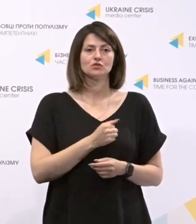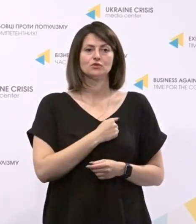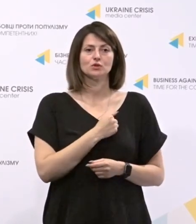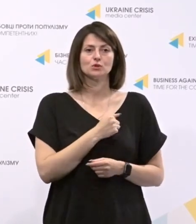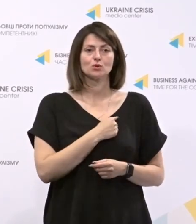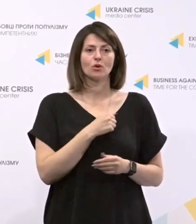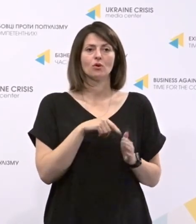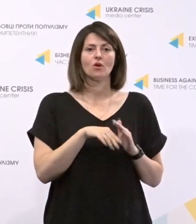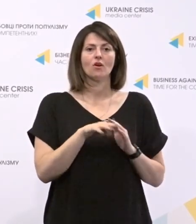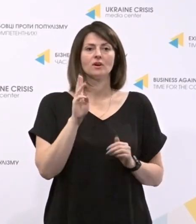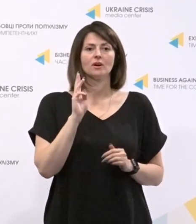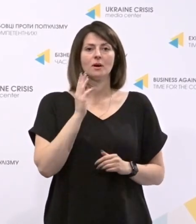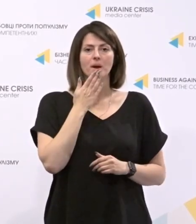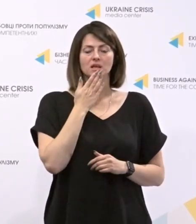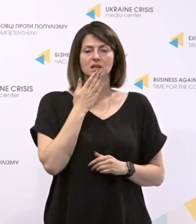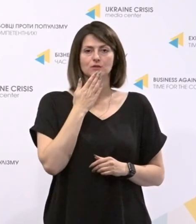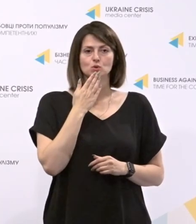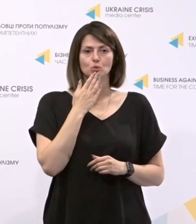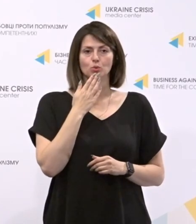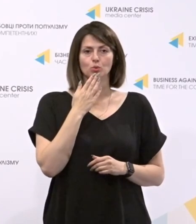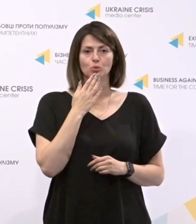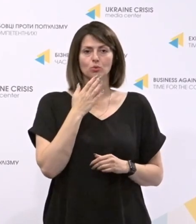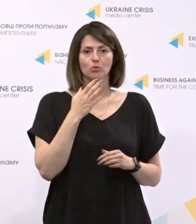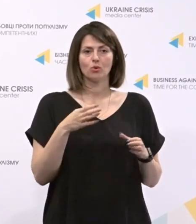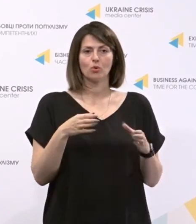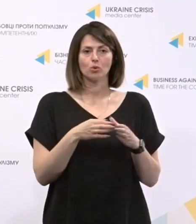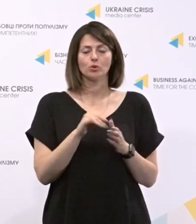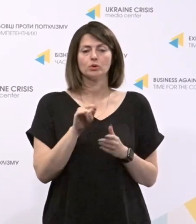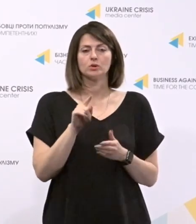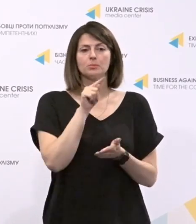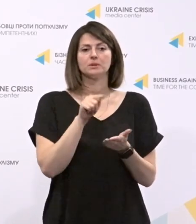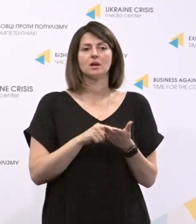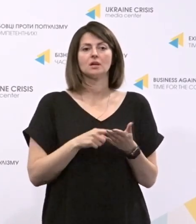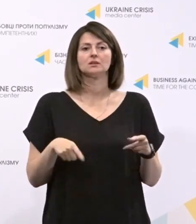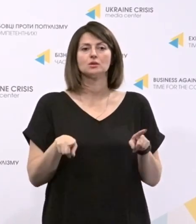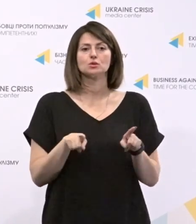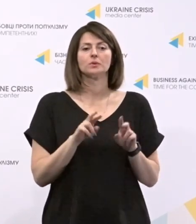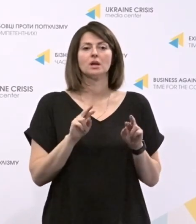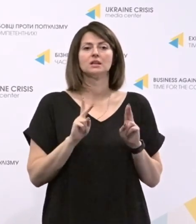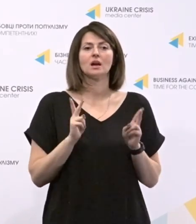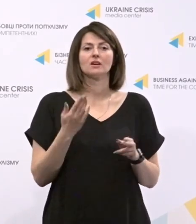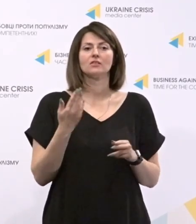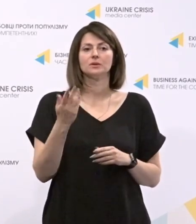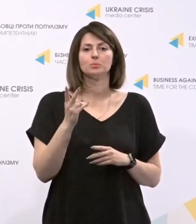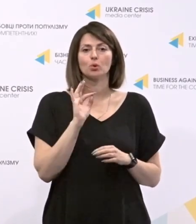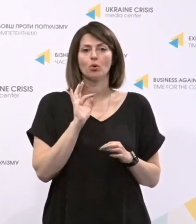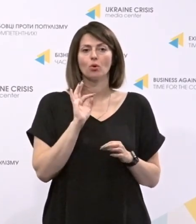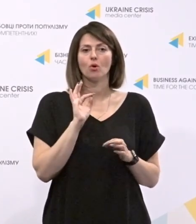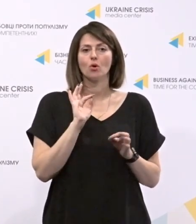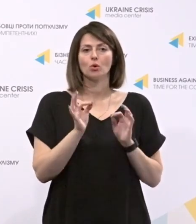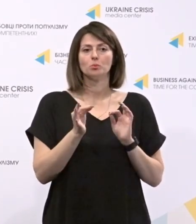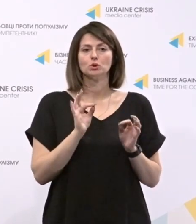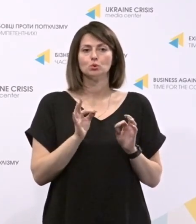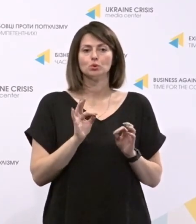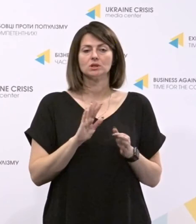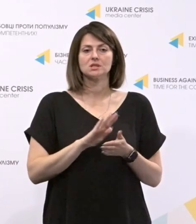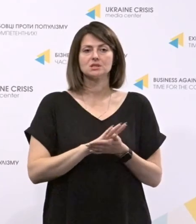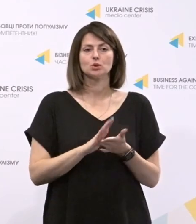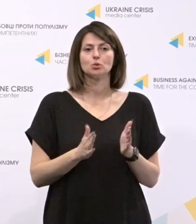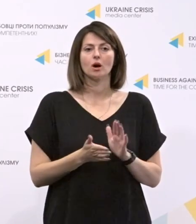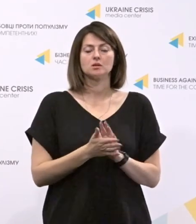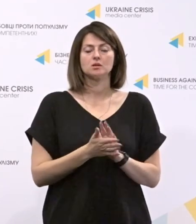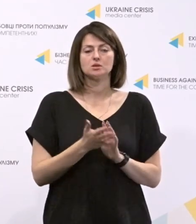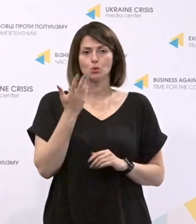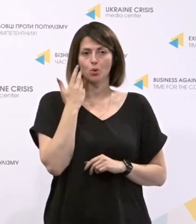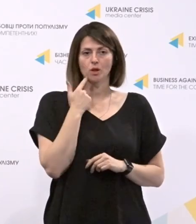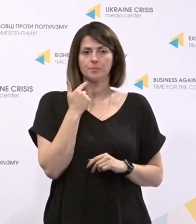report. Well, probably you are the only international diplomat who was granted access